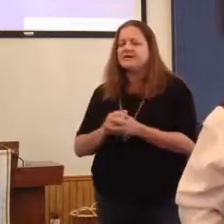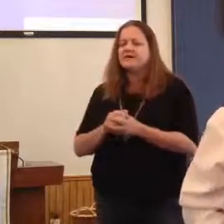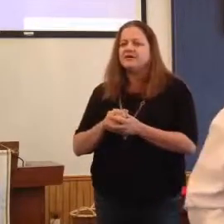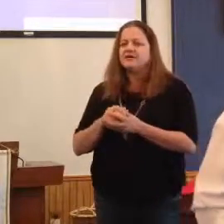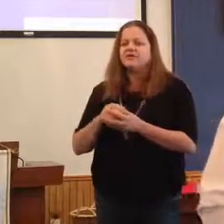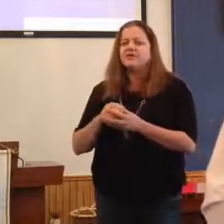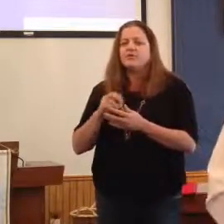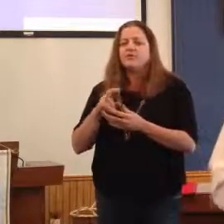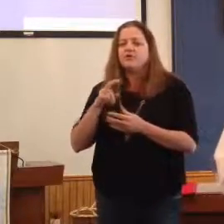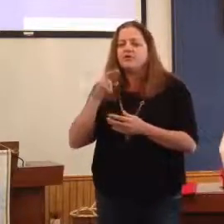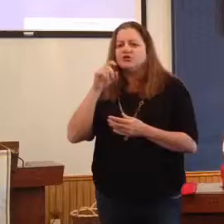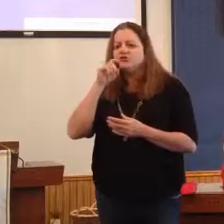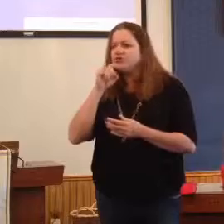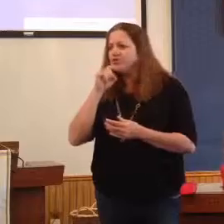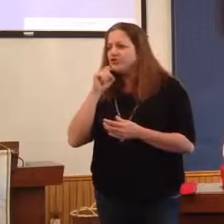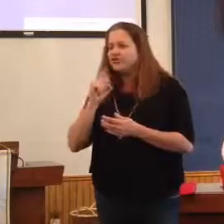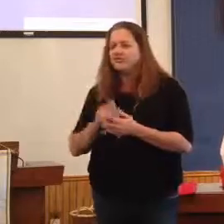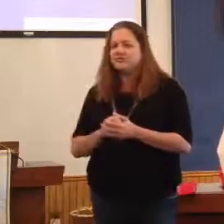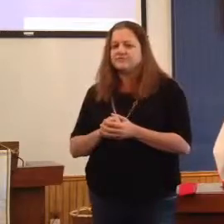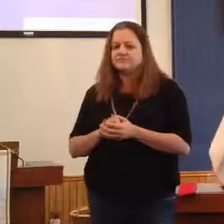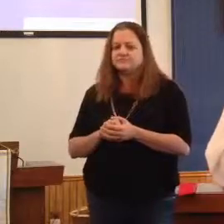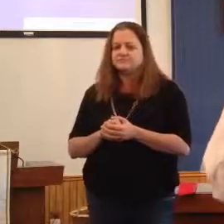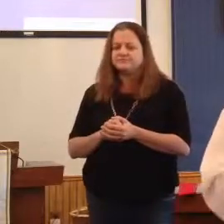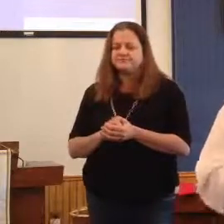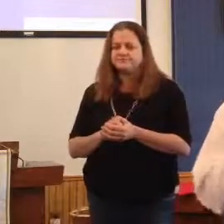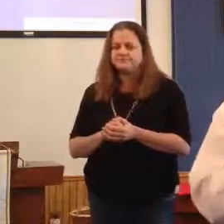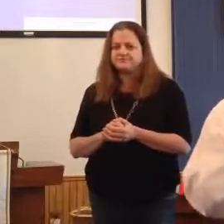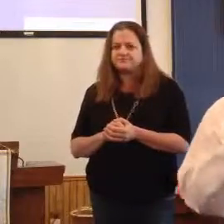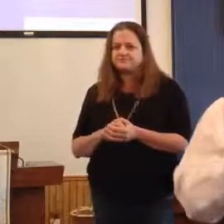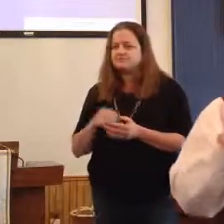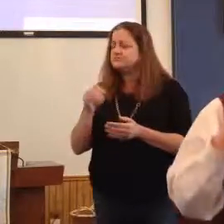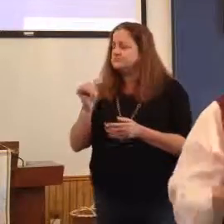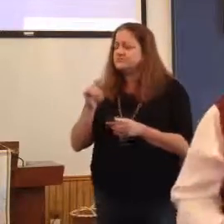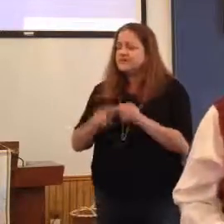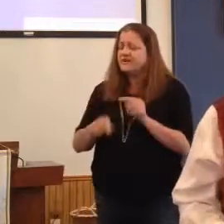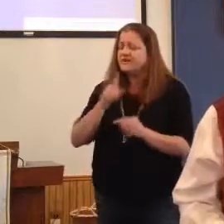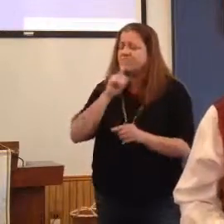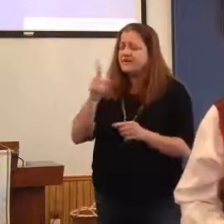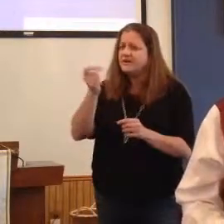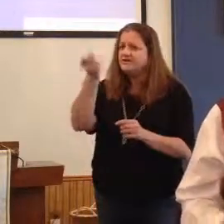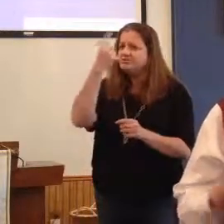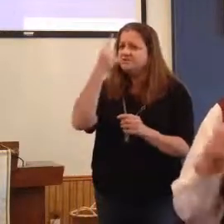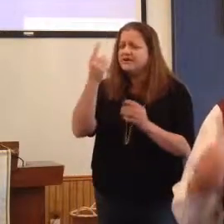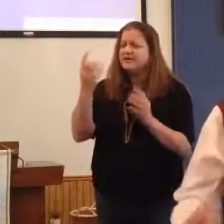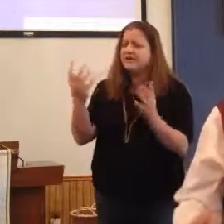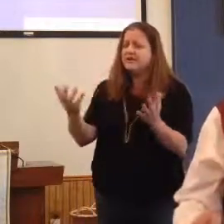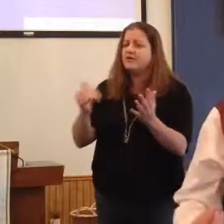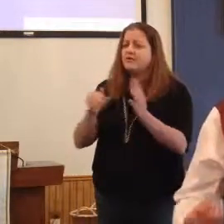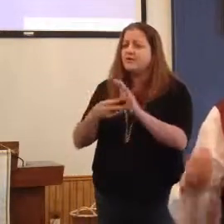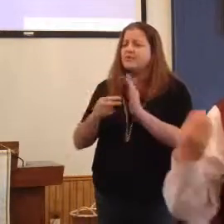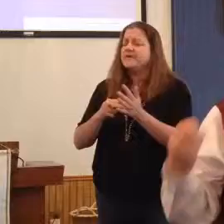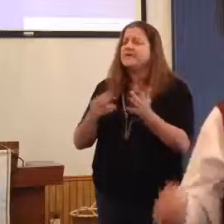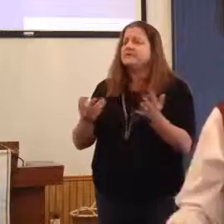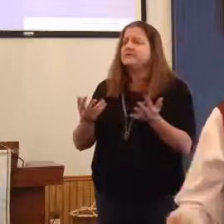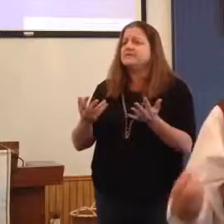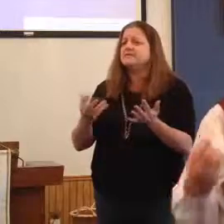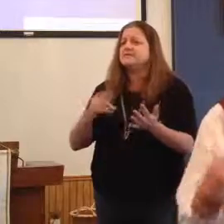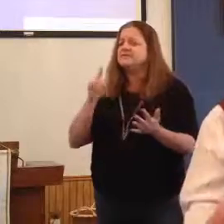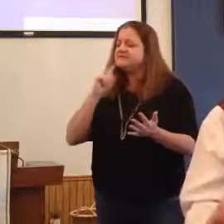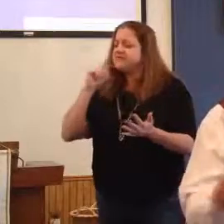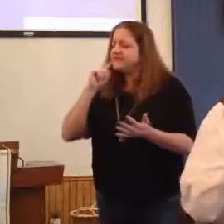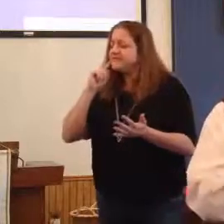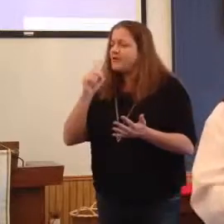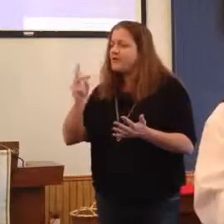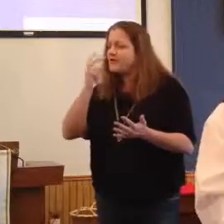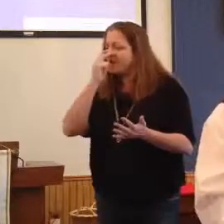ethnicity. We can never really understand what it means to be deaf